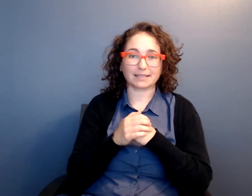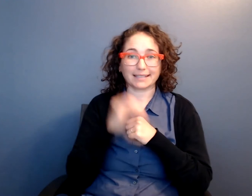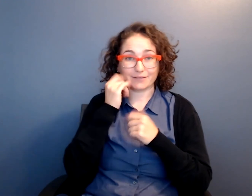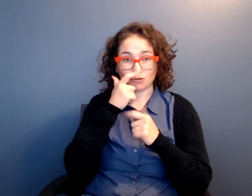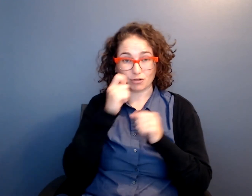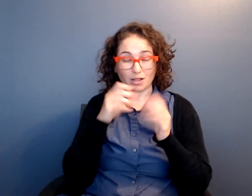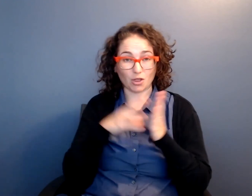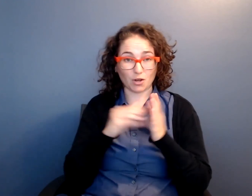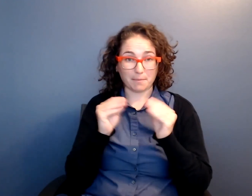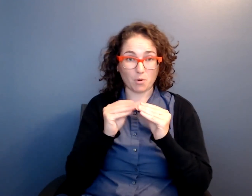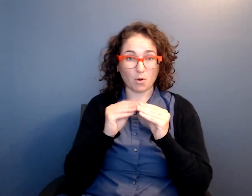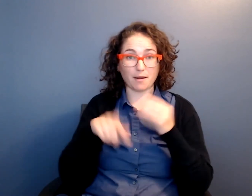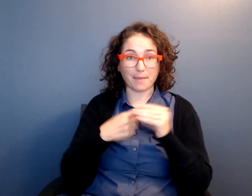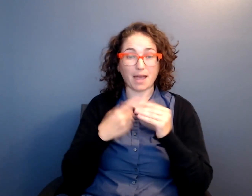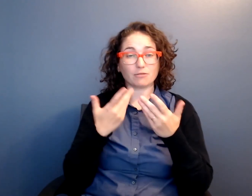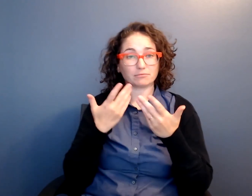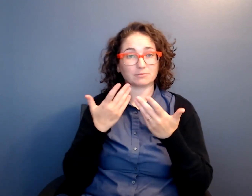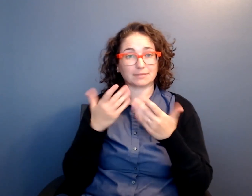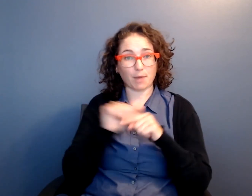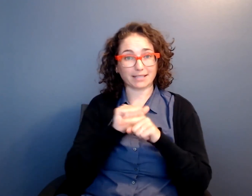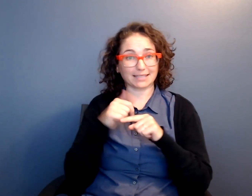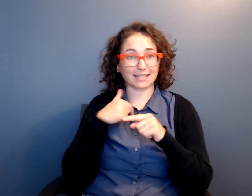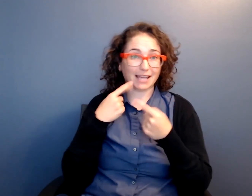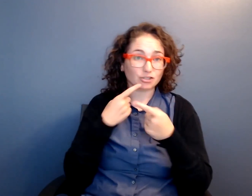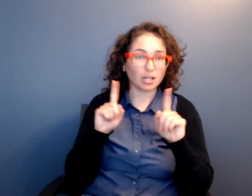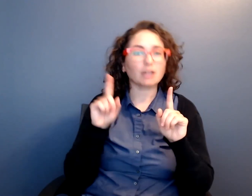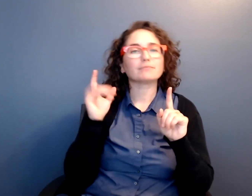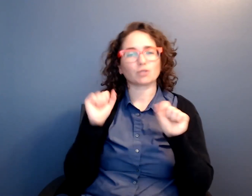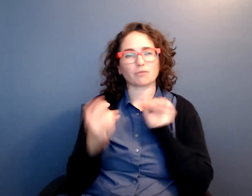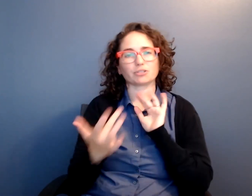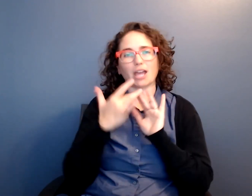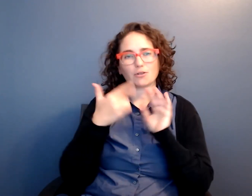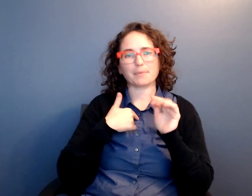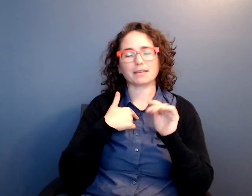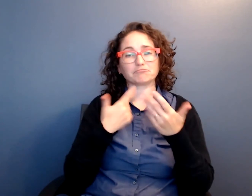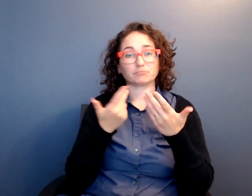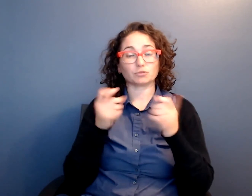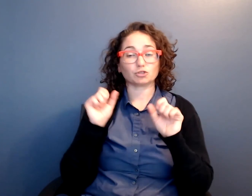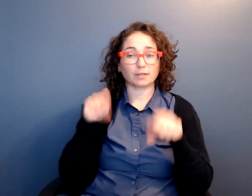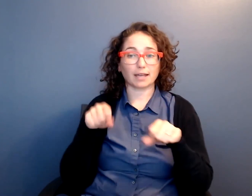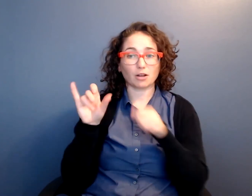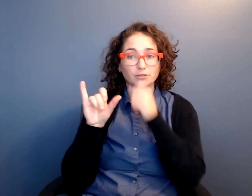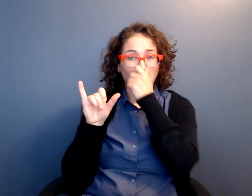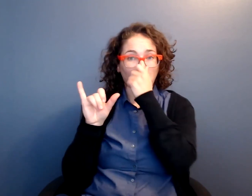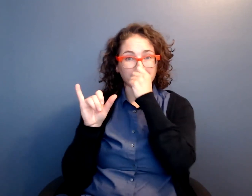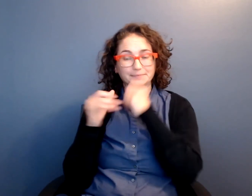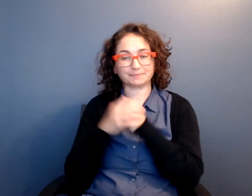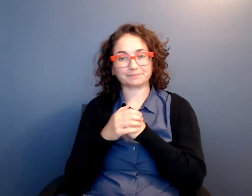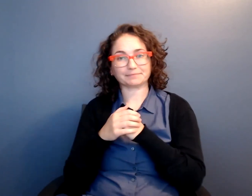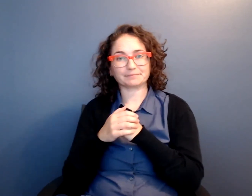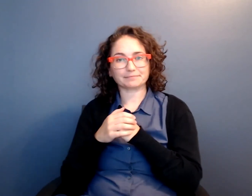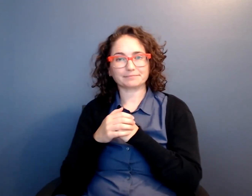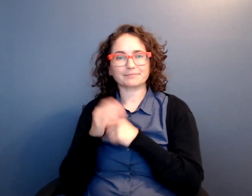learning more about the practices that I share, of course, you can always reach out to me, or you can even go to the California Black Women's Health